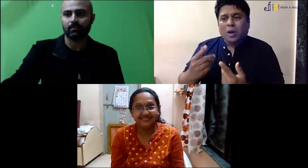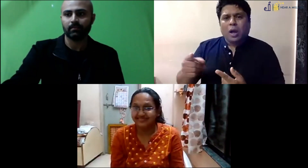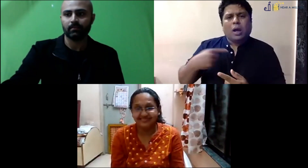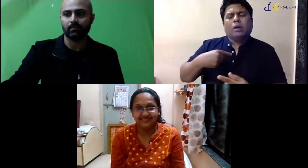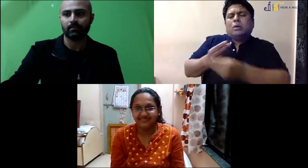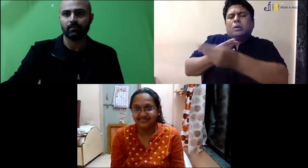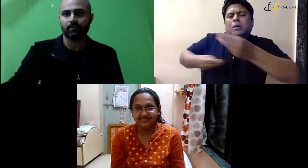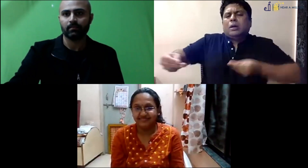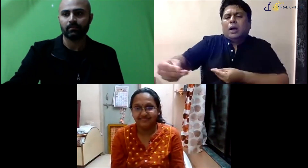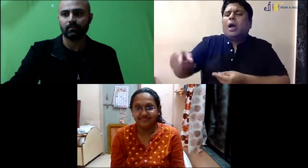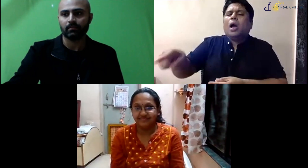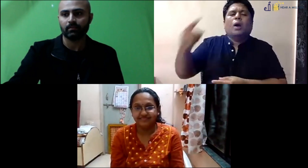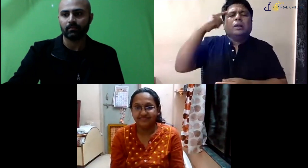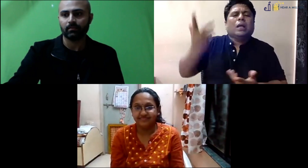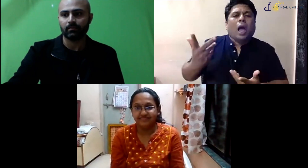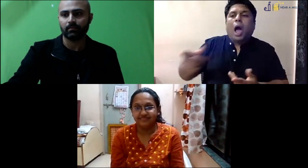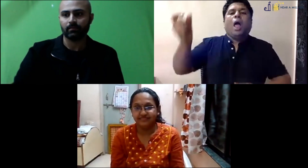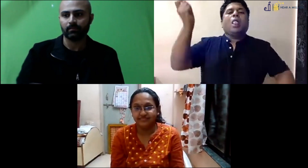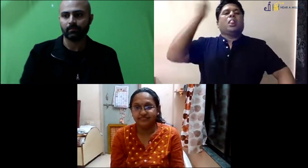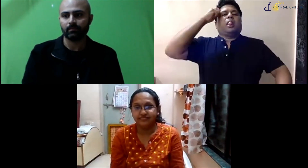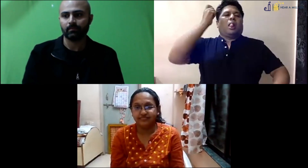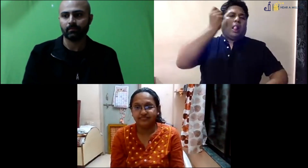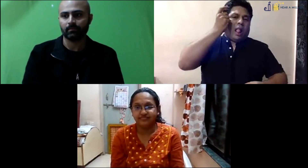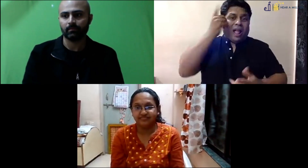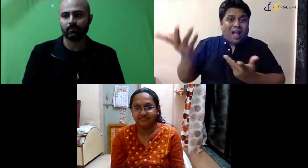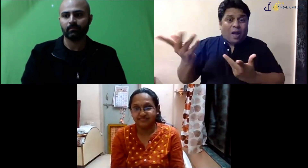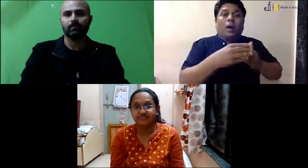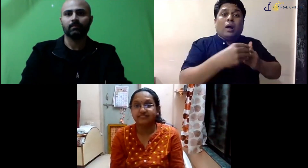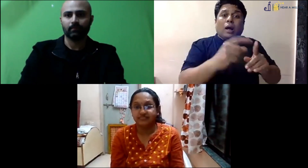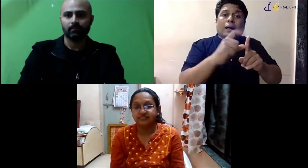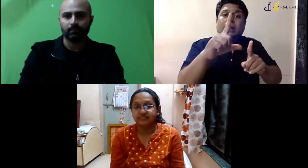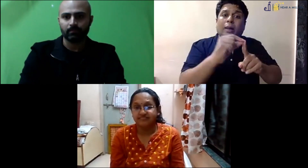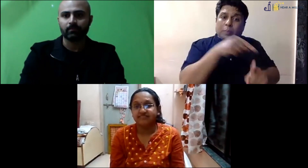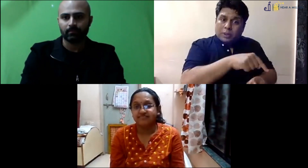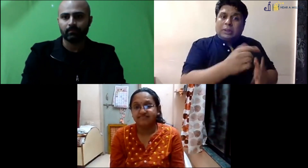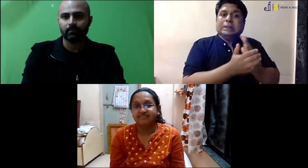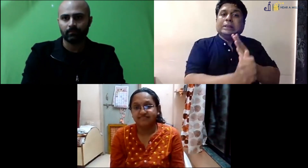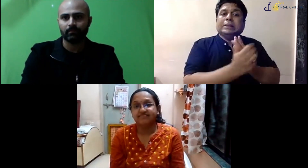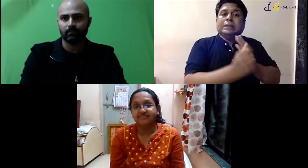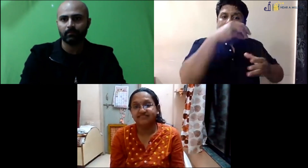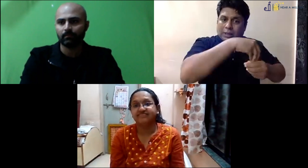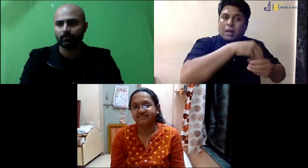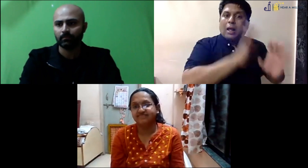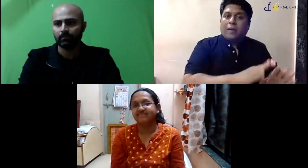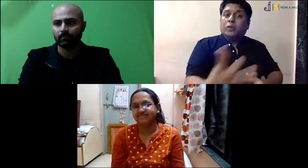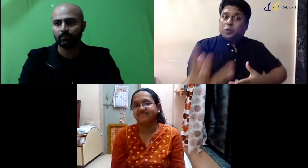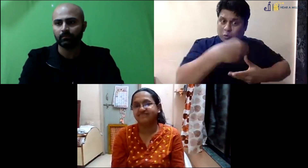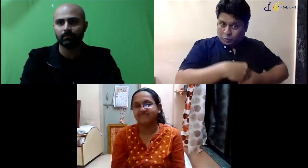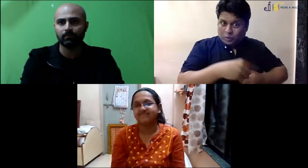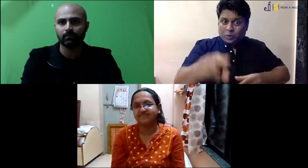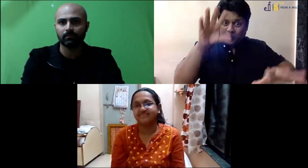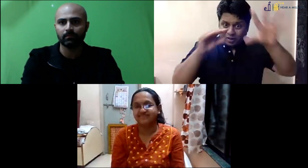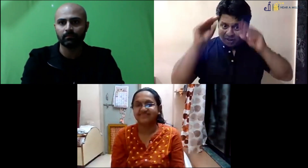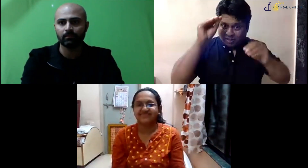but how to solve the situation? So when you will come in their shoes, and then you will get to